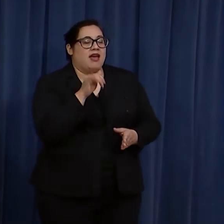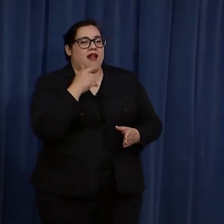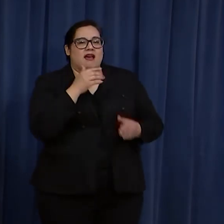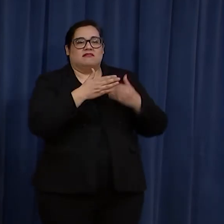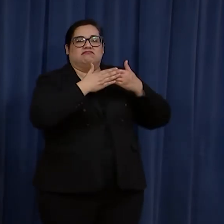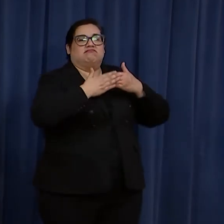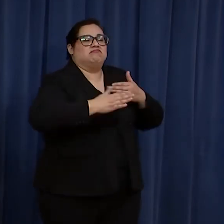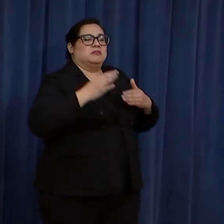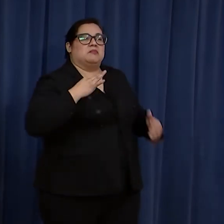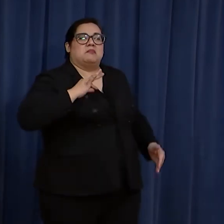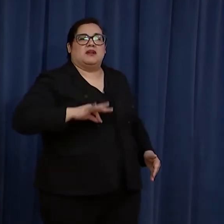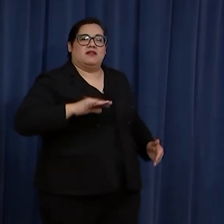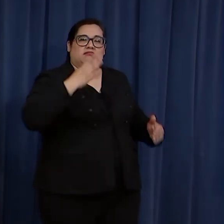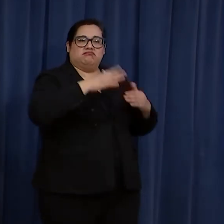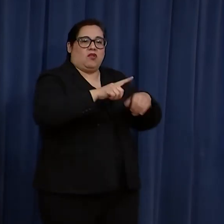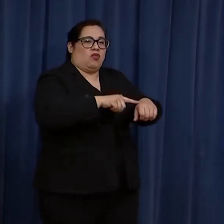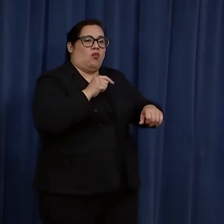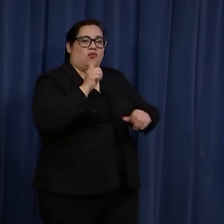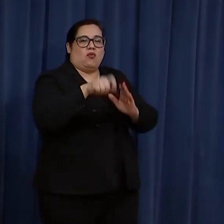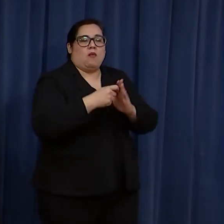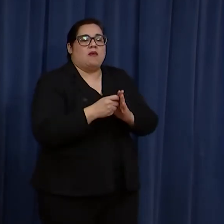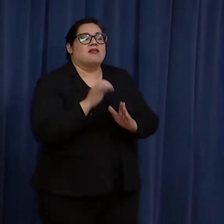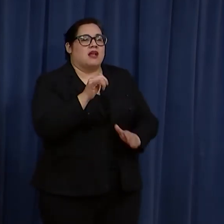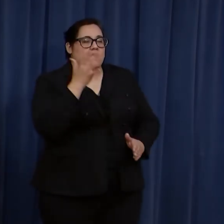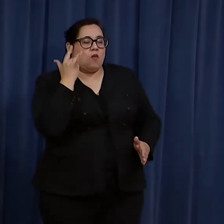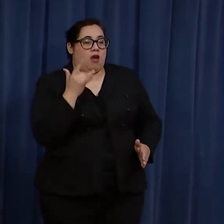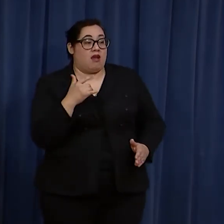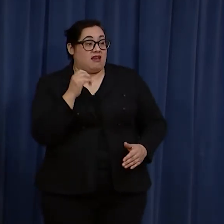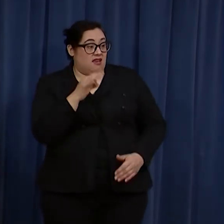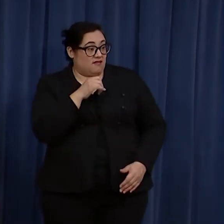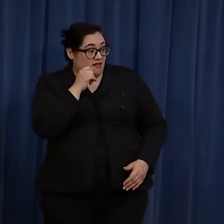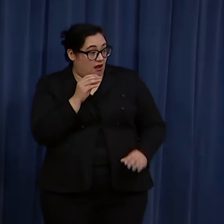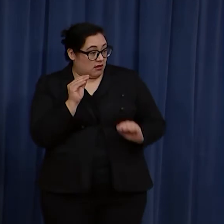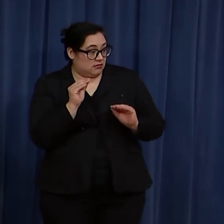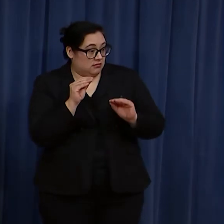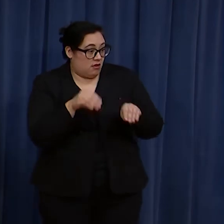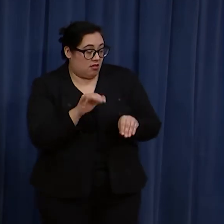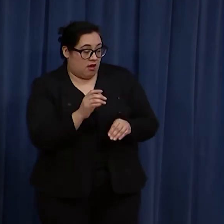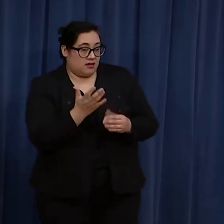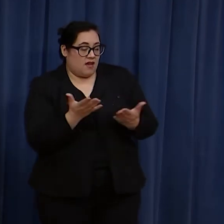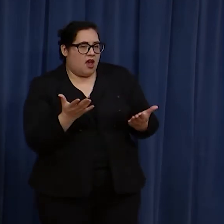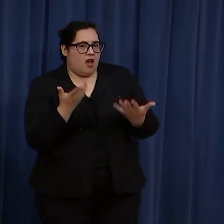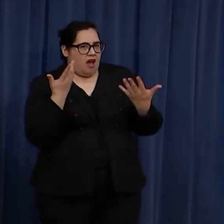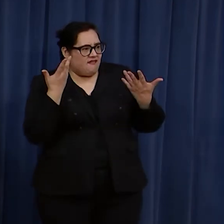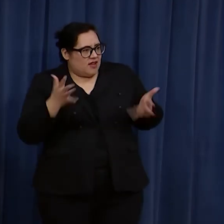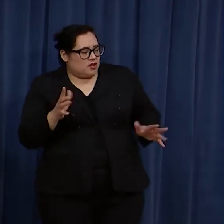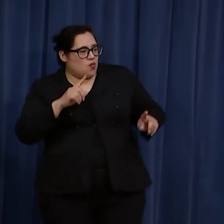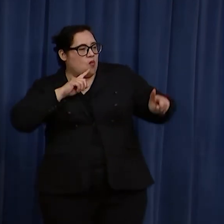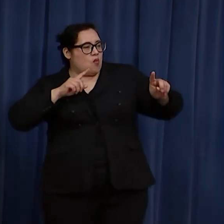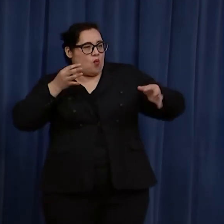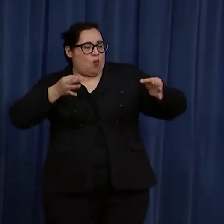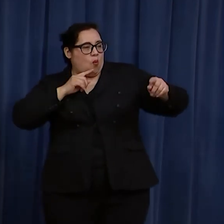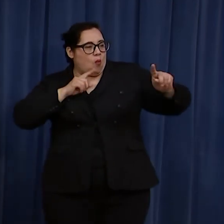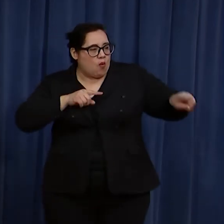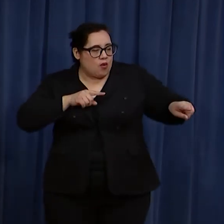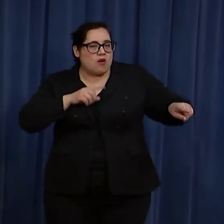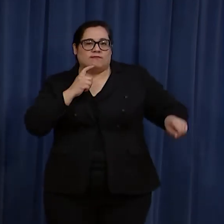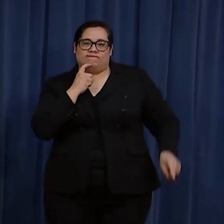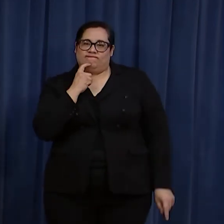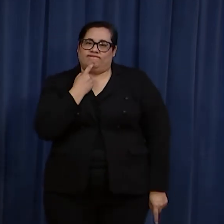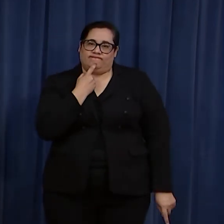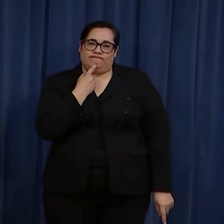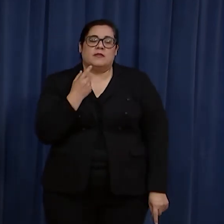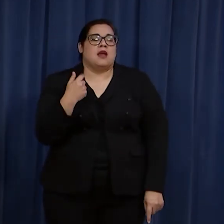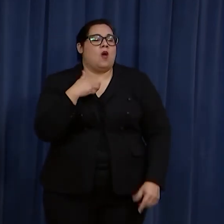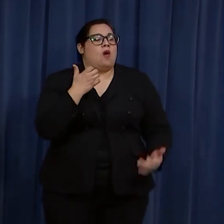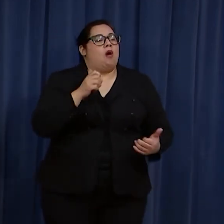benefit over the long haul. That's why we take the failure to install those devices when ordered to so seriously. I